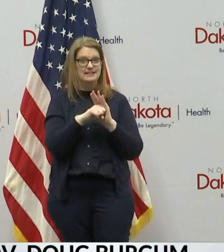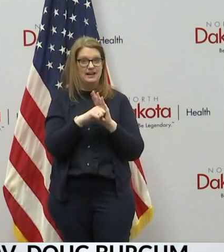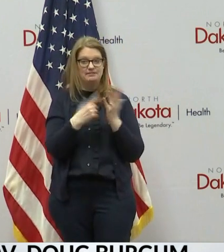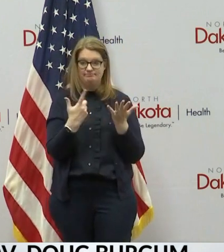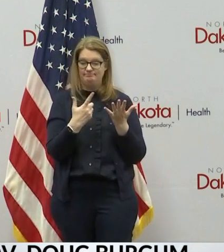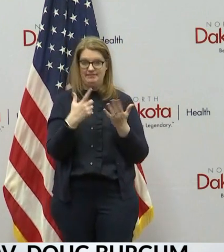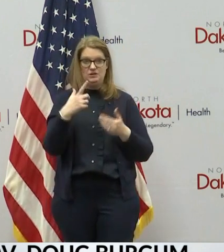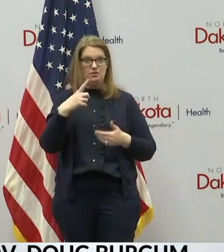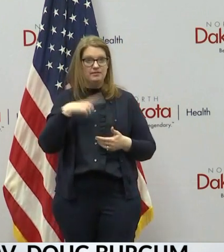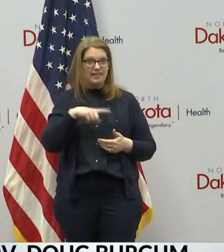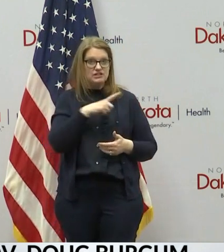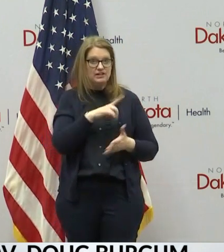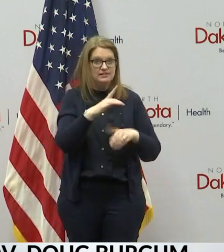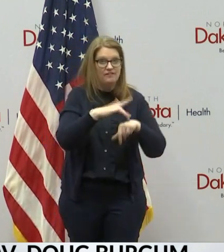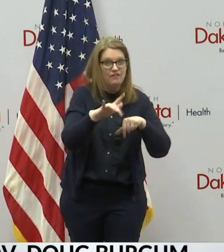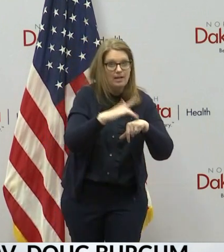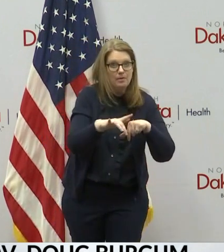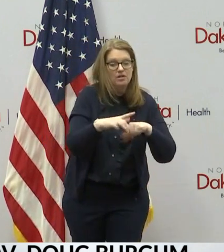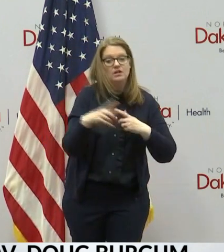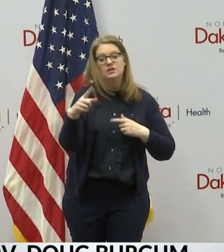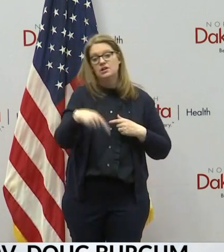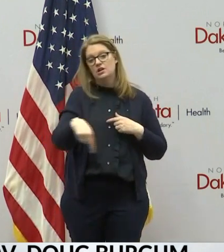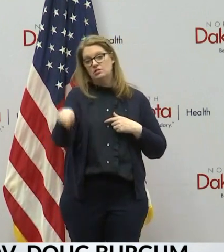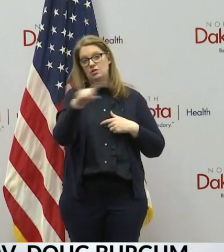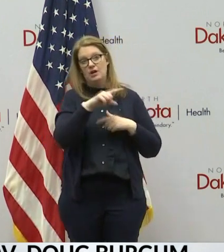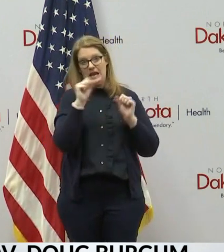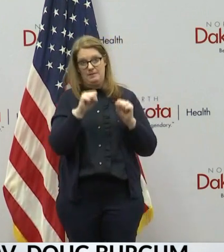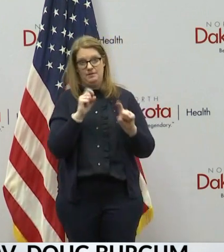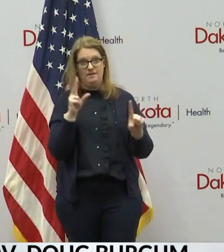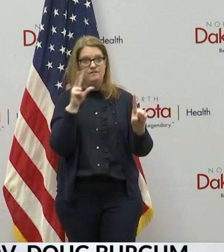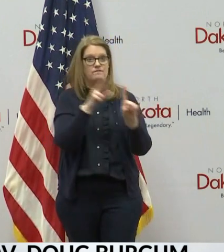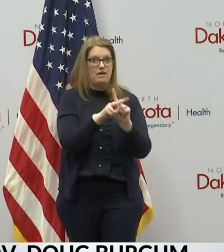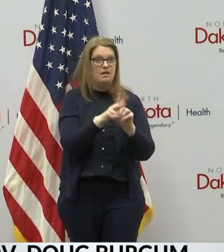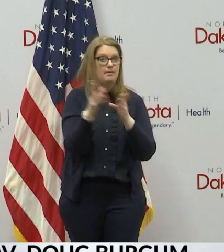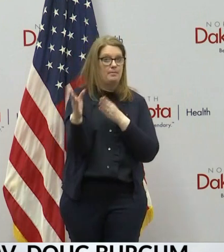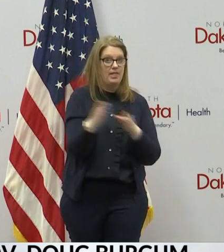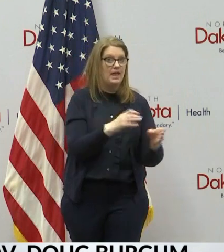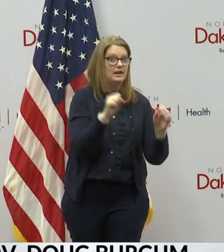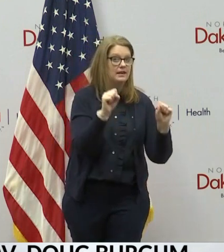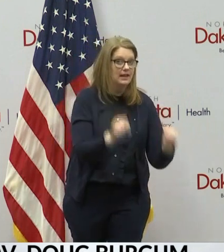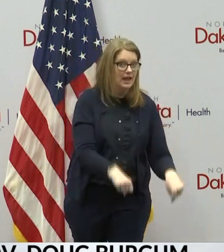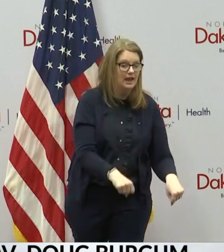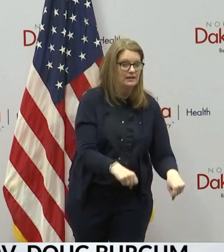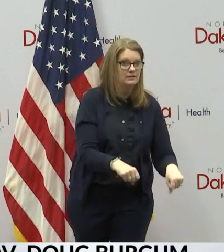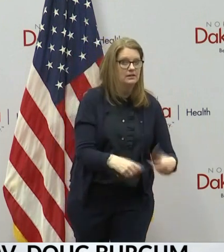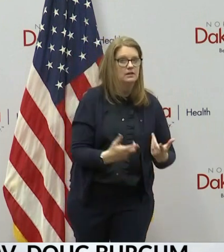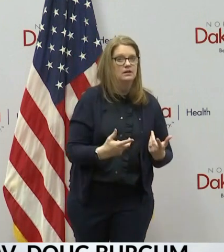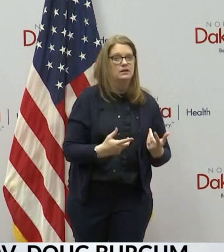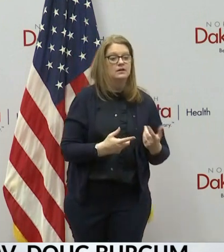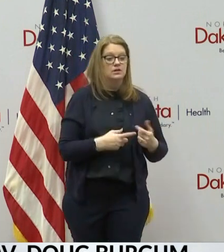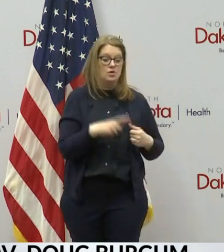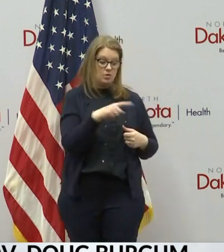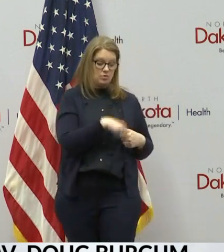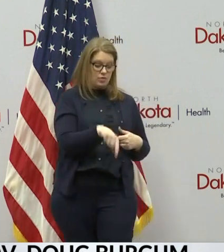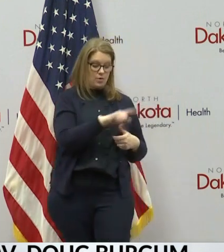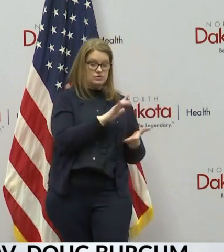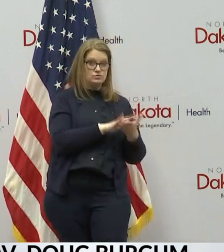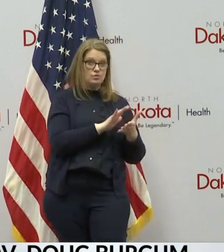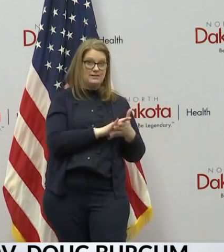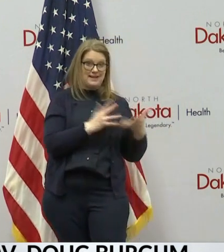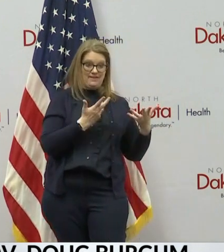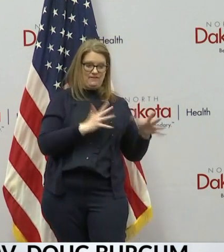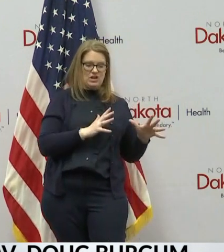legislation is there to create and file one of these plans. To do that, those schools that had done that allowed them to